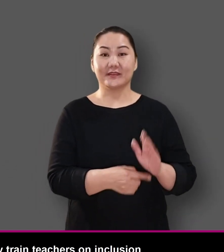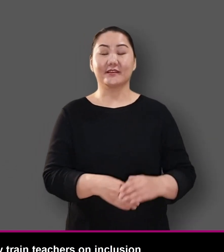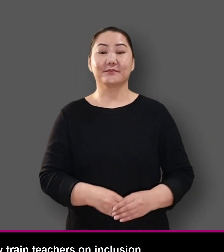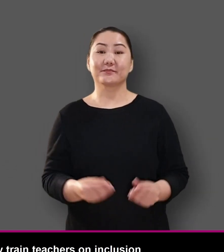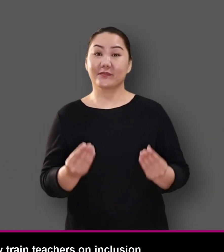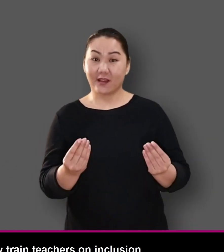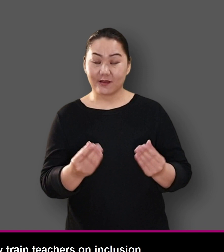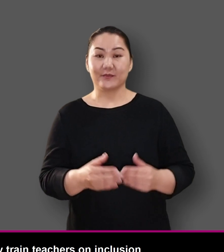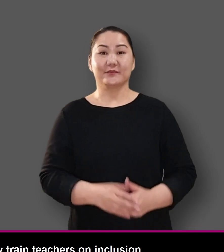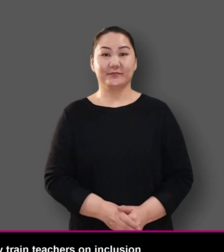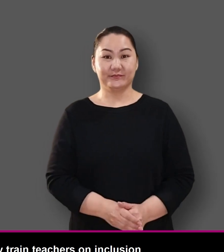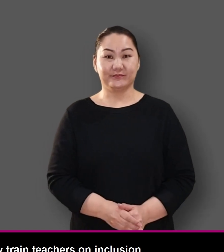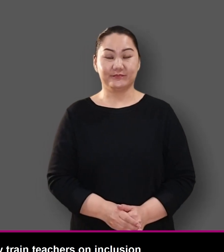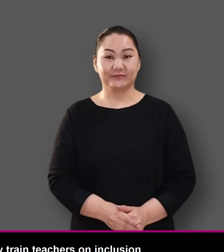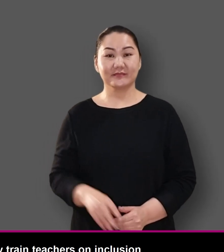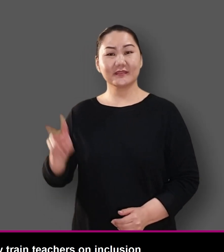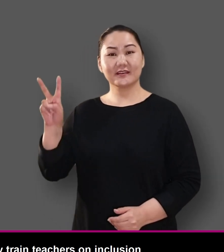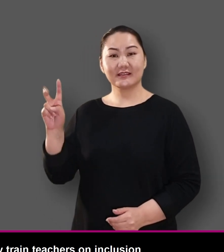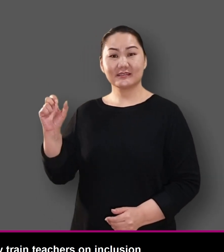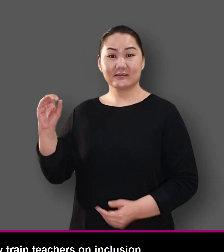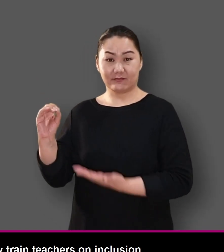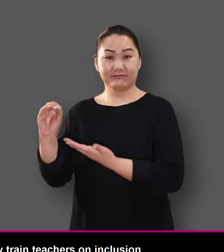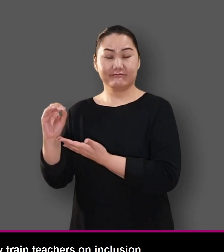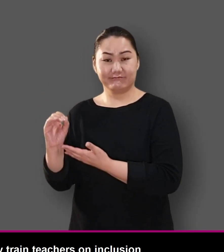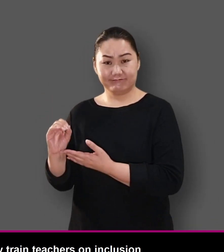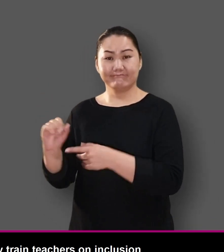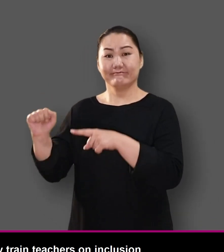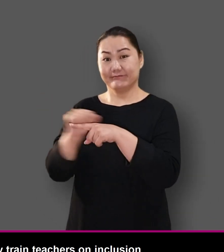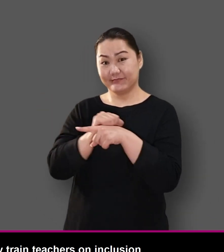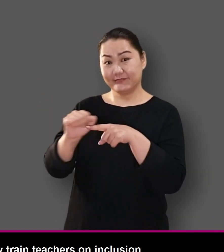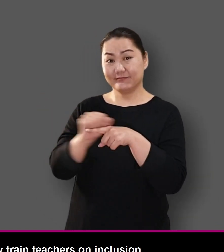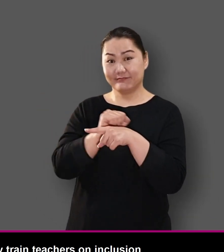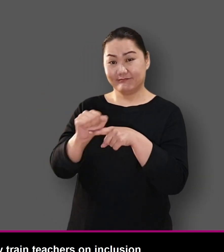For instance, VSO may train teachers on inclusion.